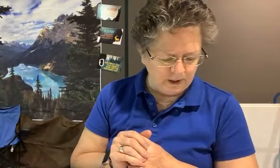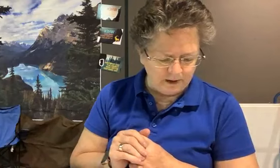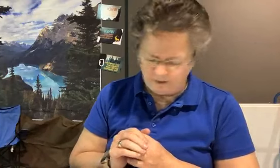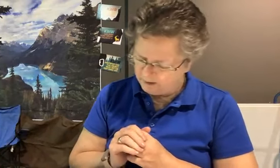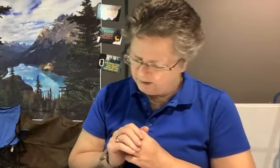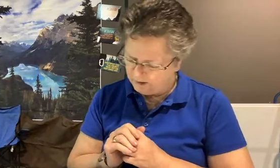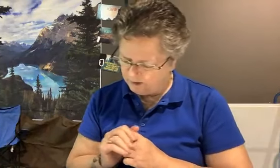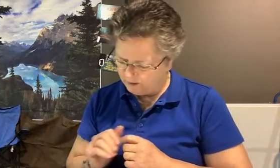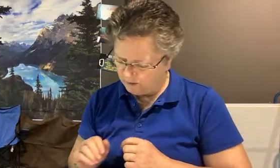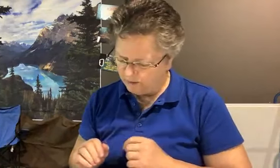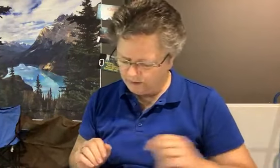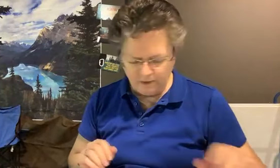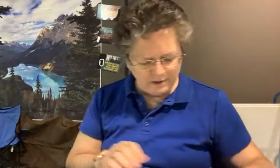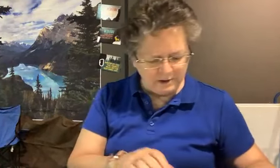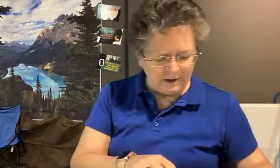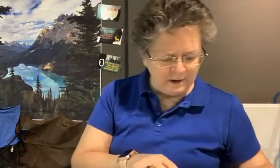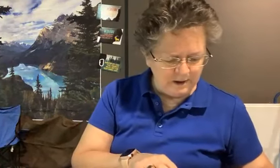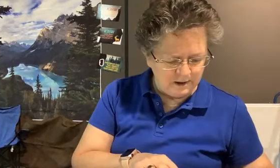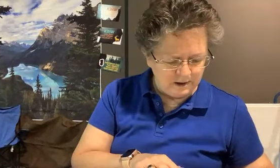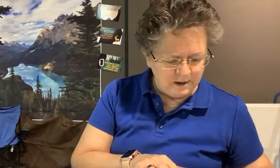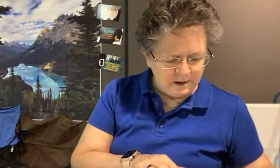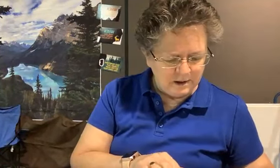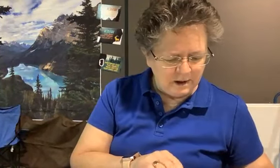Now, let's see.